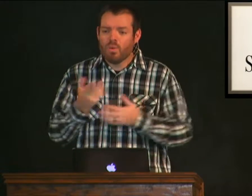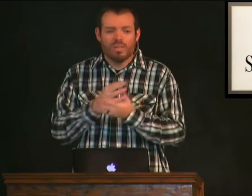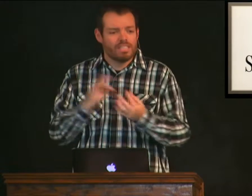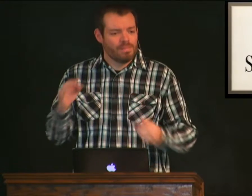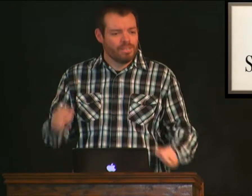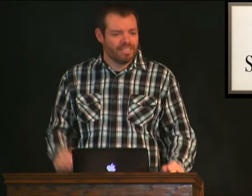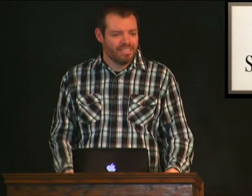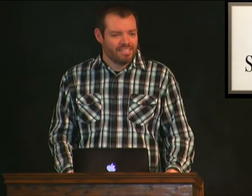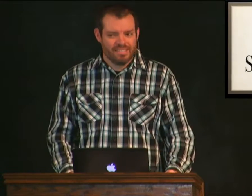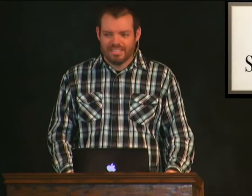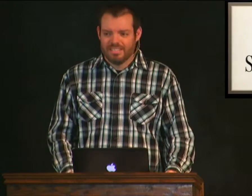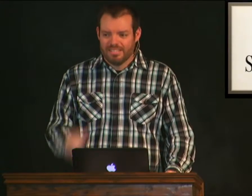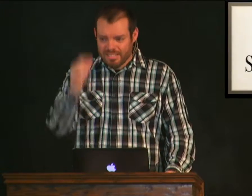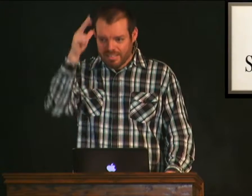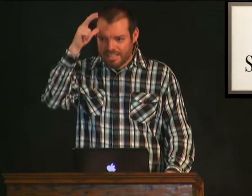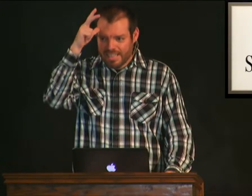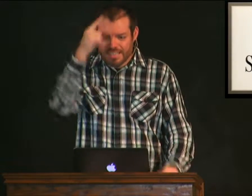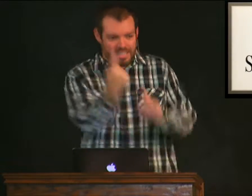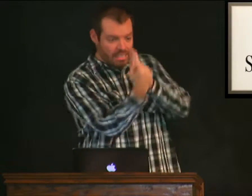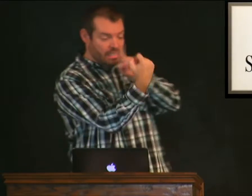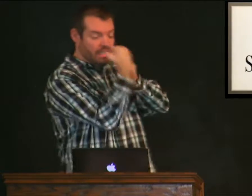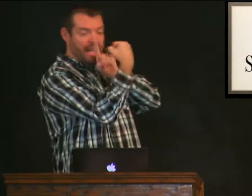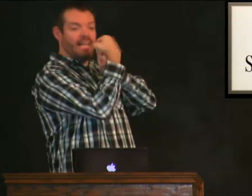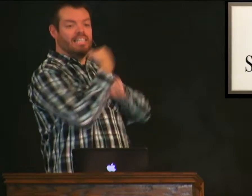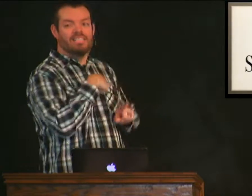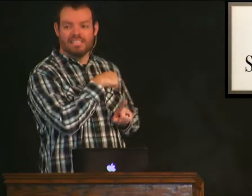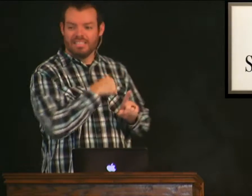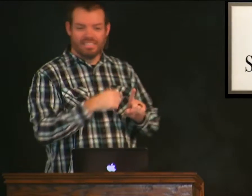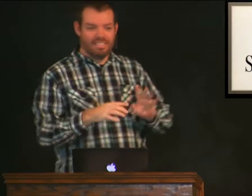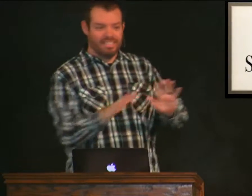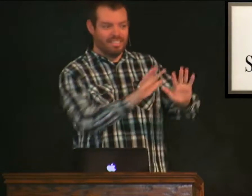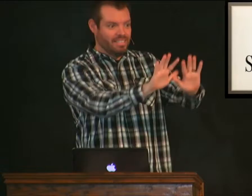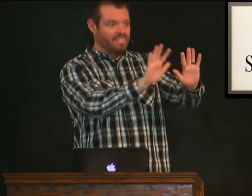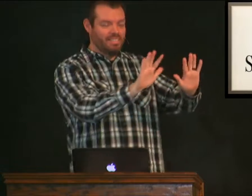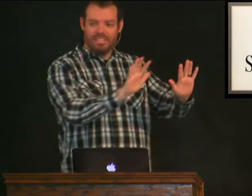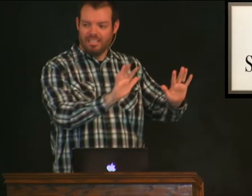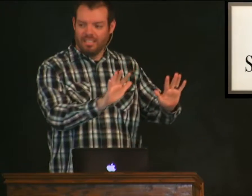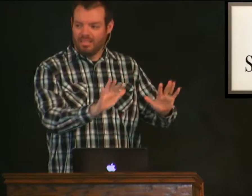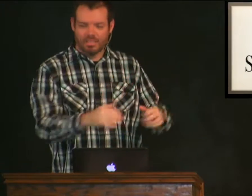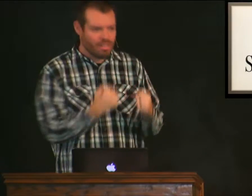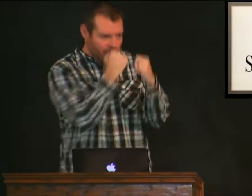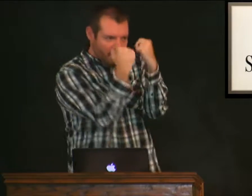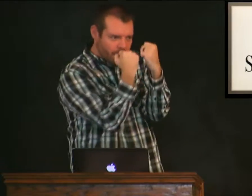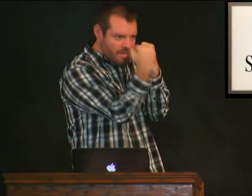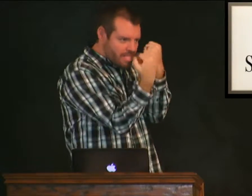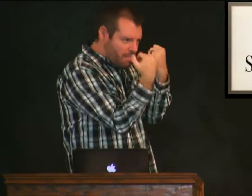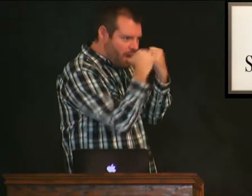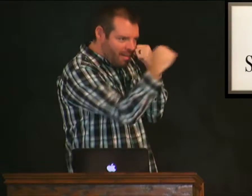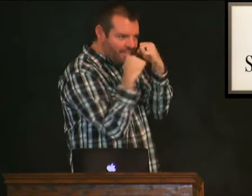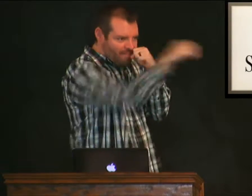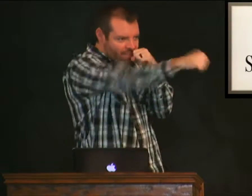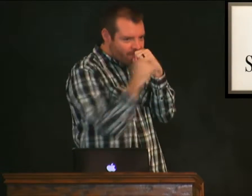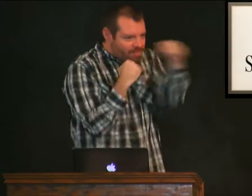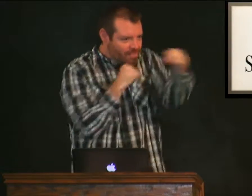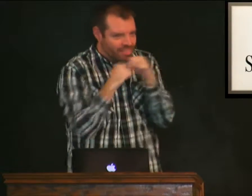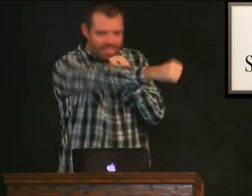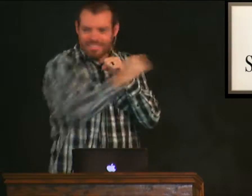We have the Holy Spirit. If Satan is attacking us, okay, I'm going